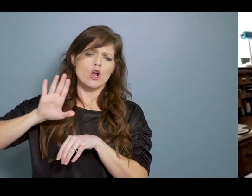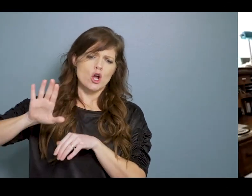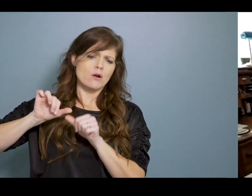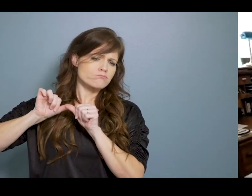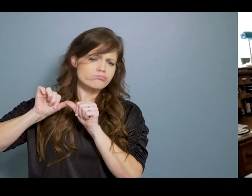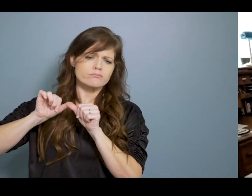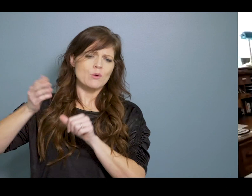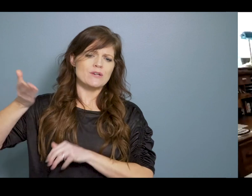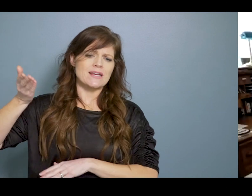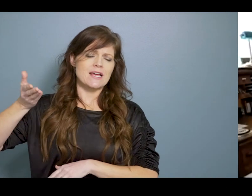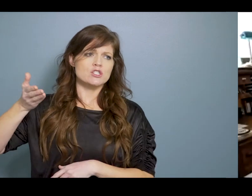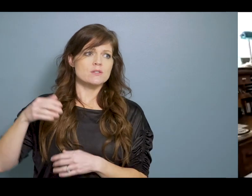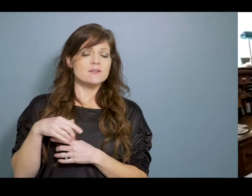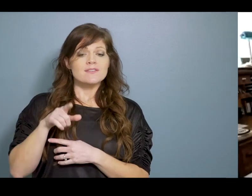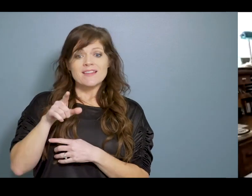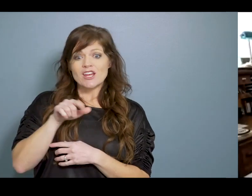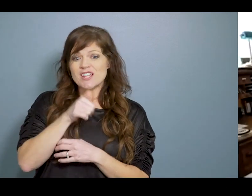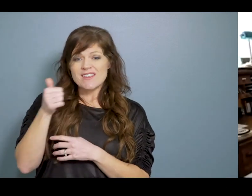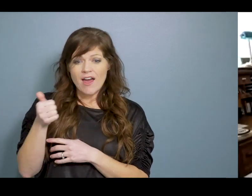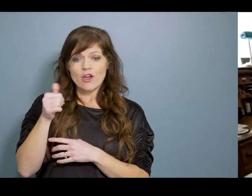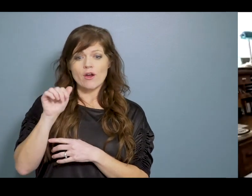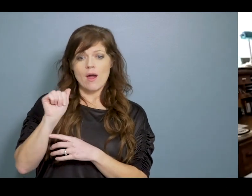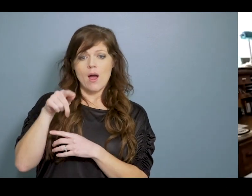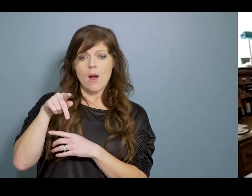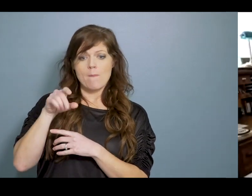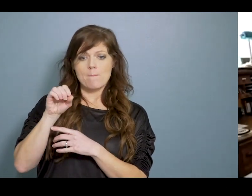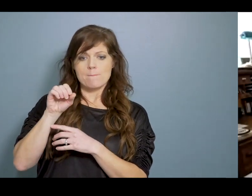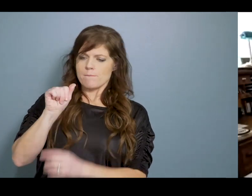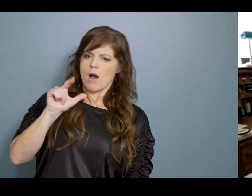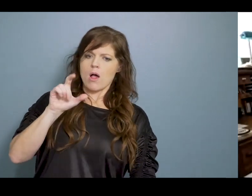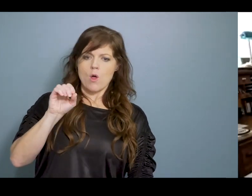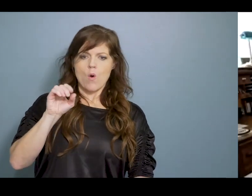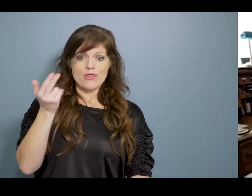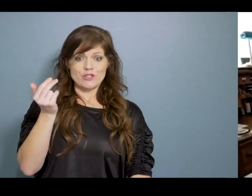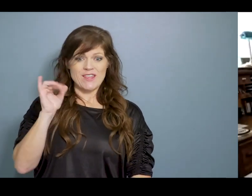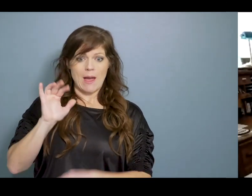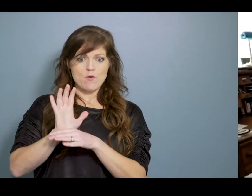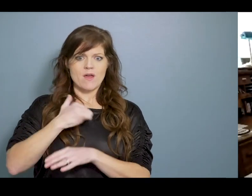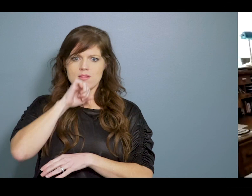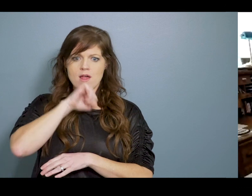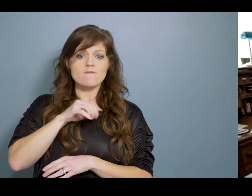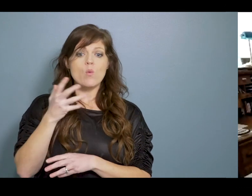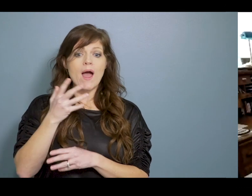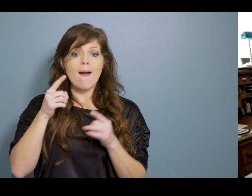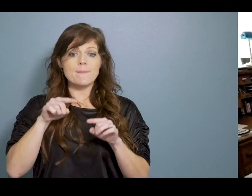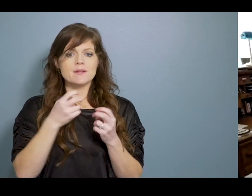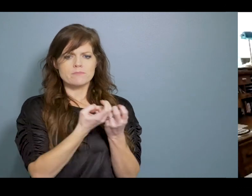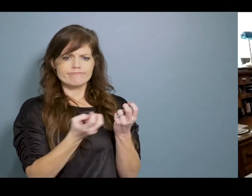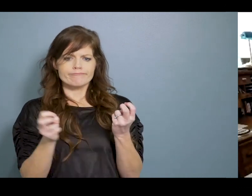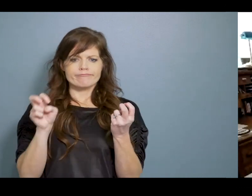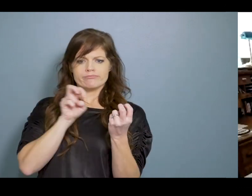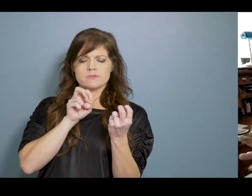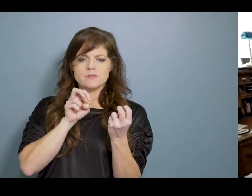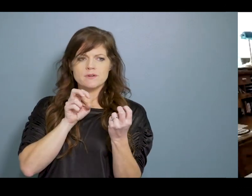will tell you that there's another clip out of Apollo 13 that I thought she might use as well. And that's the one where they're all sitting around and